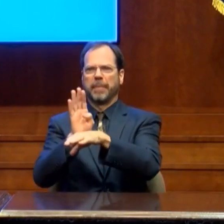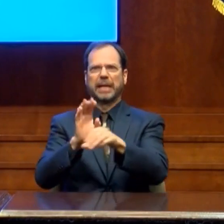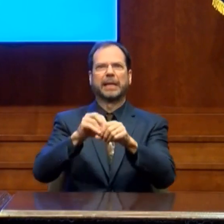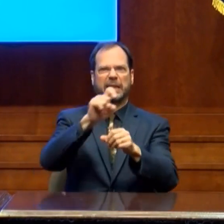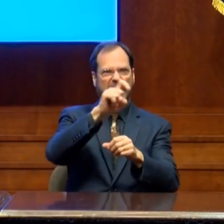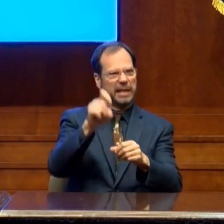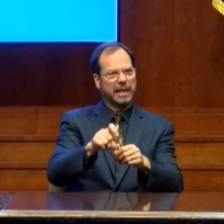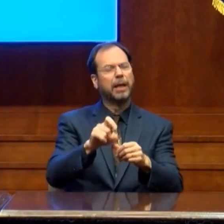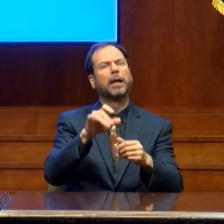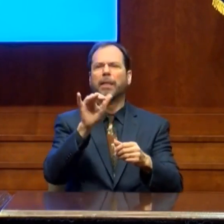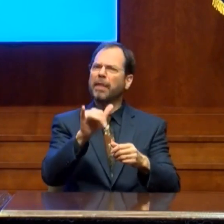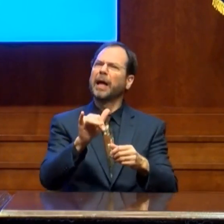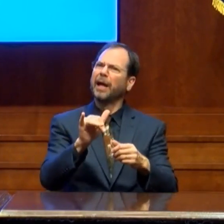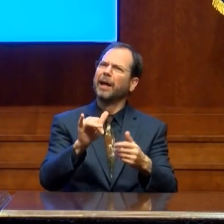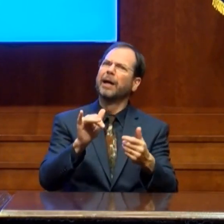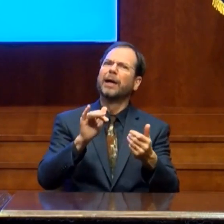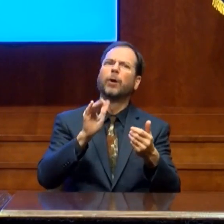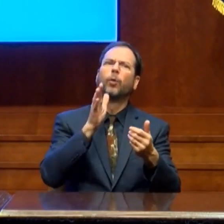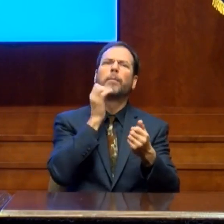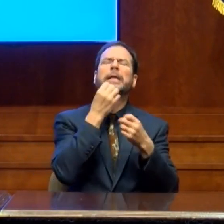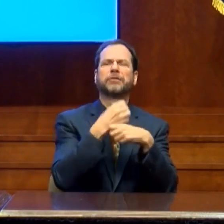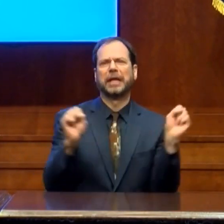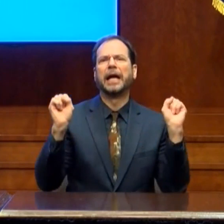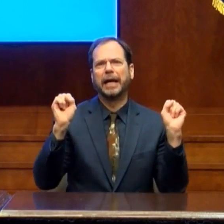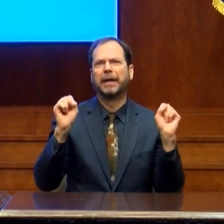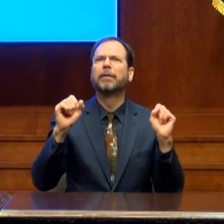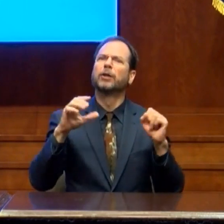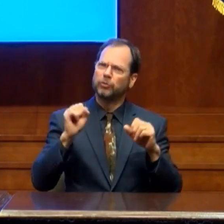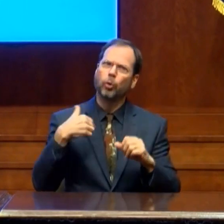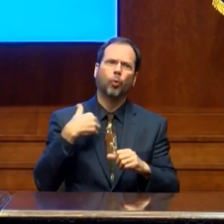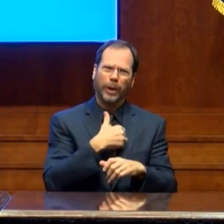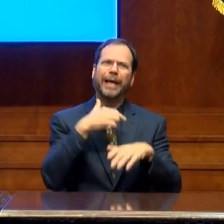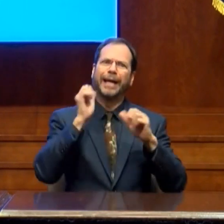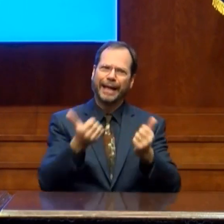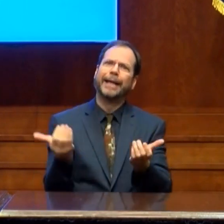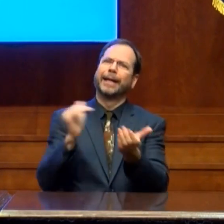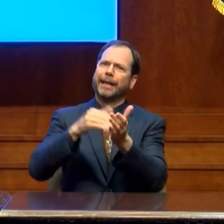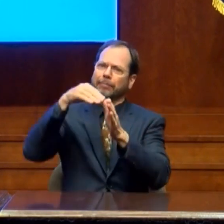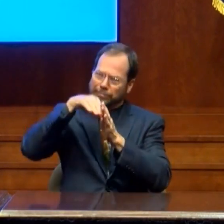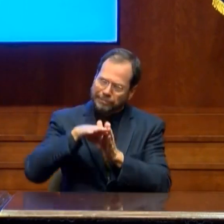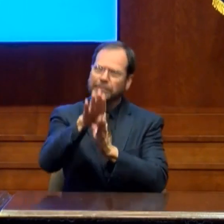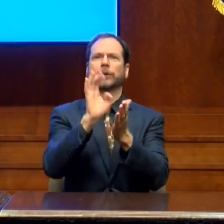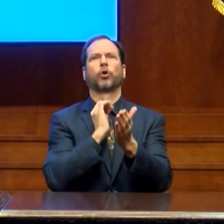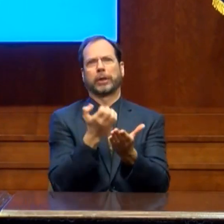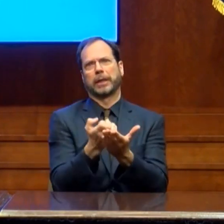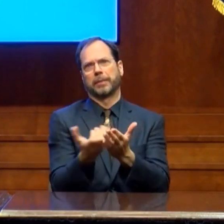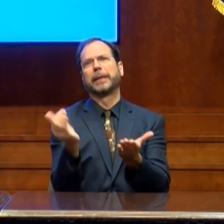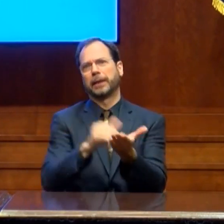also in a way that will be safe for that economic revitalization.